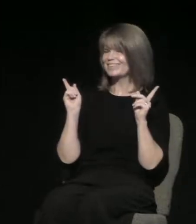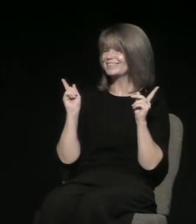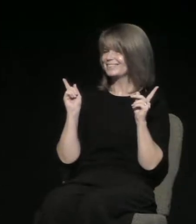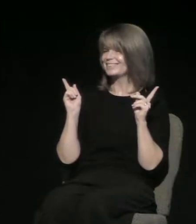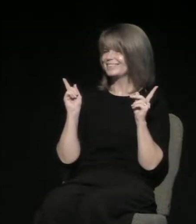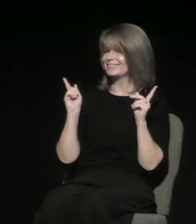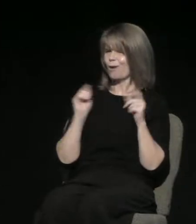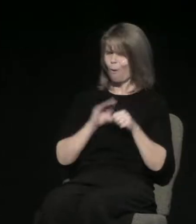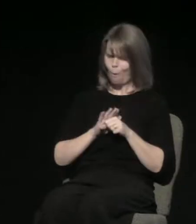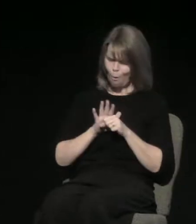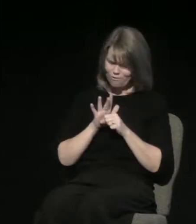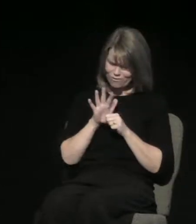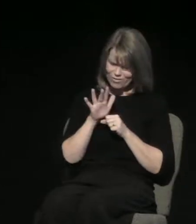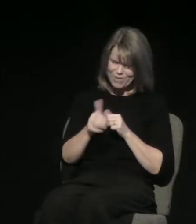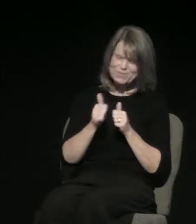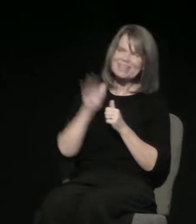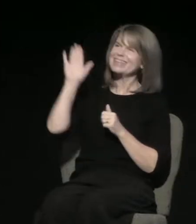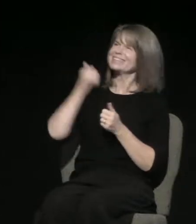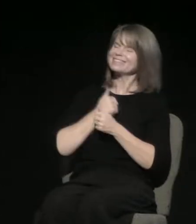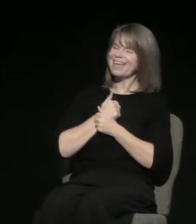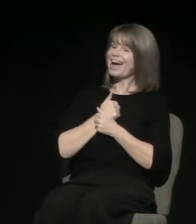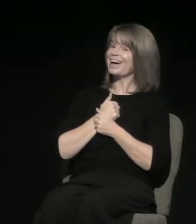You're Just Overflowing With God